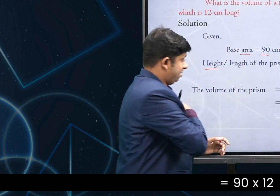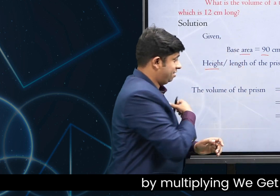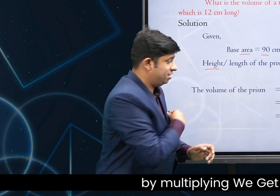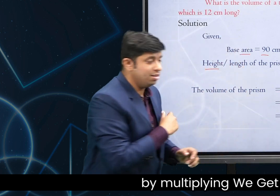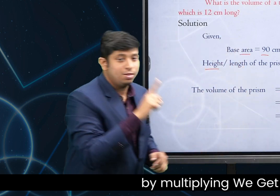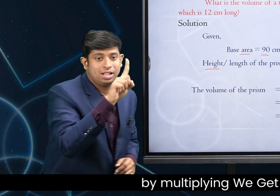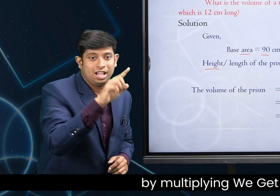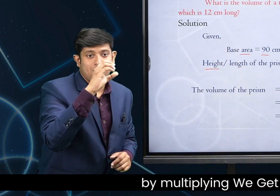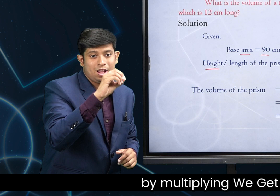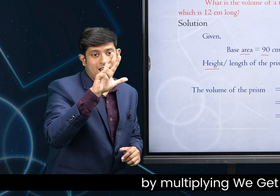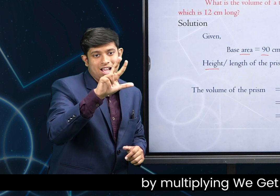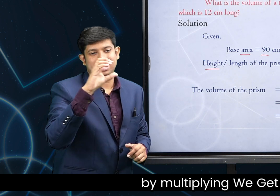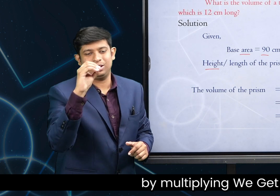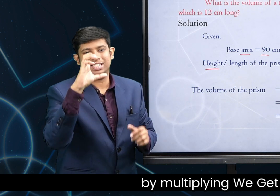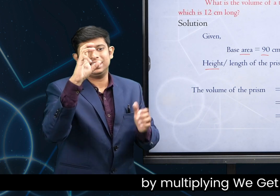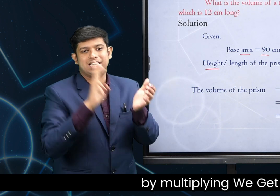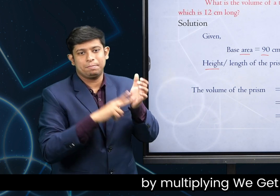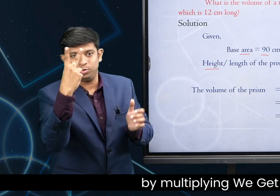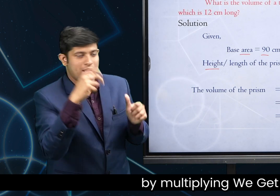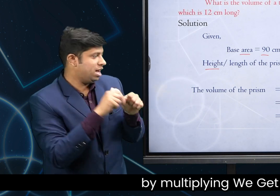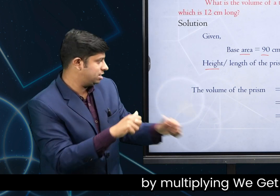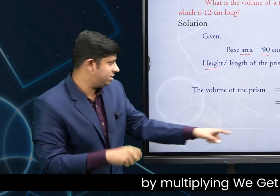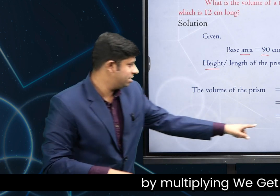By multiplying we get 1080 cm square.